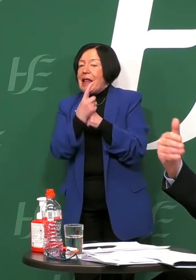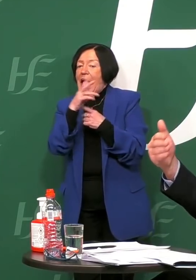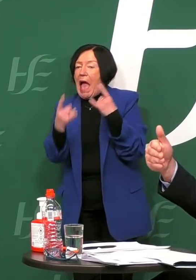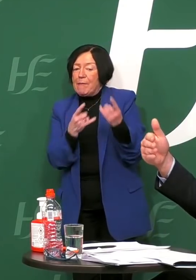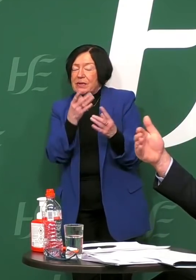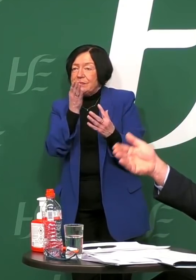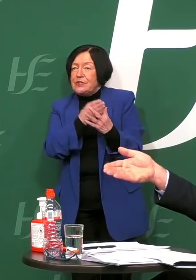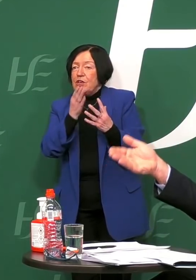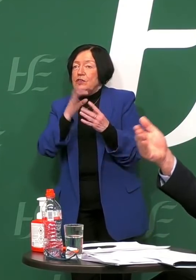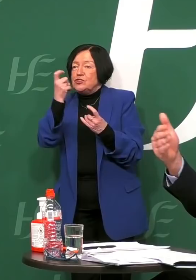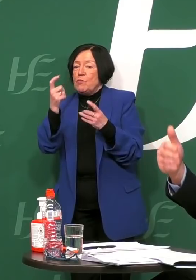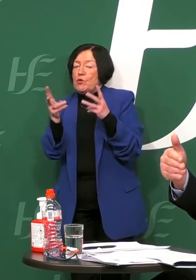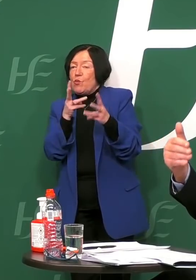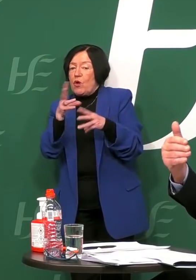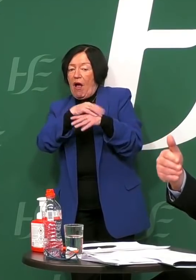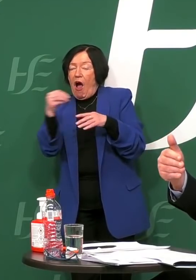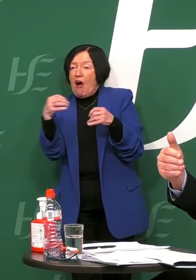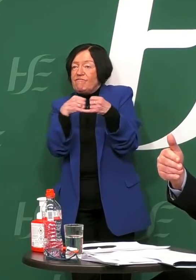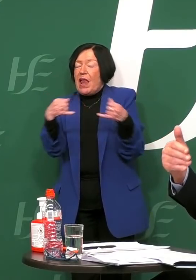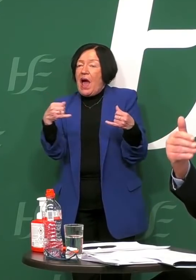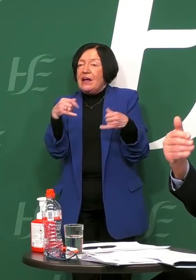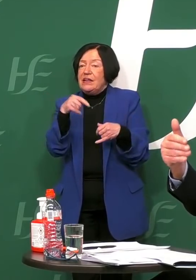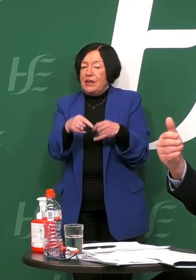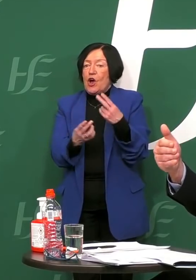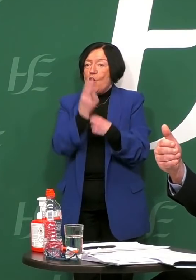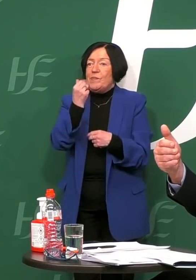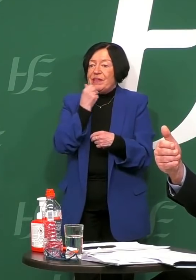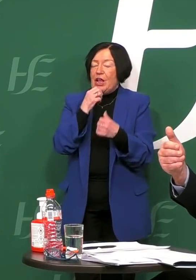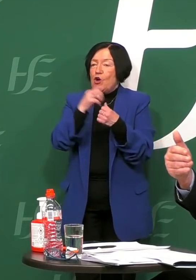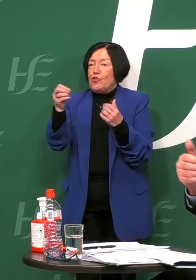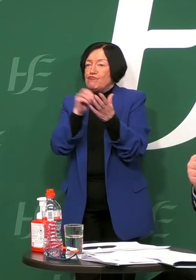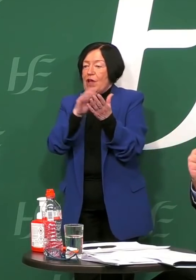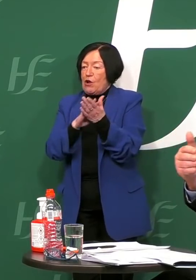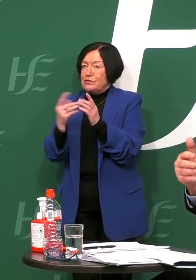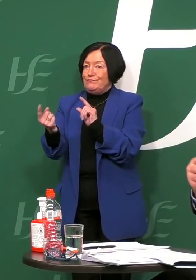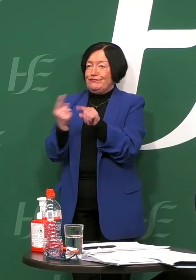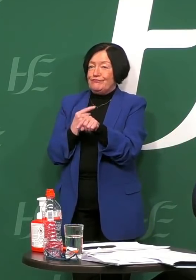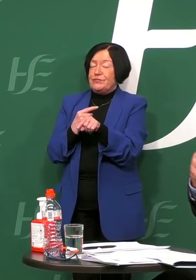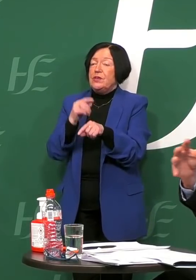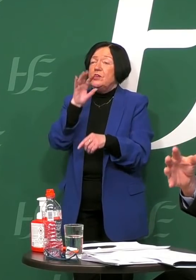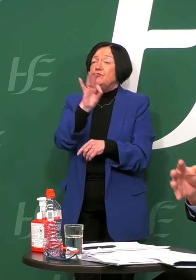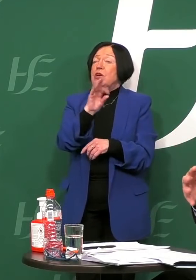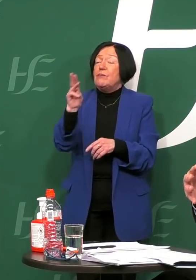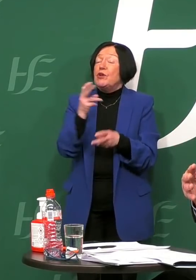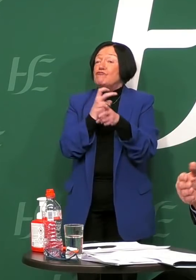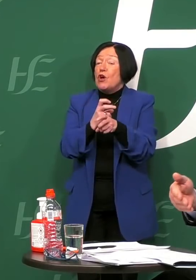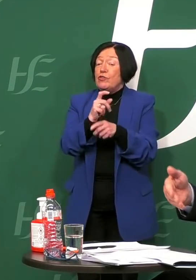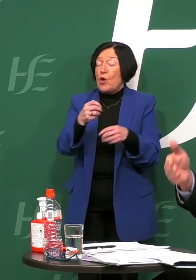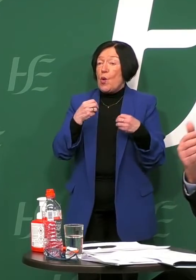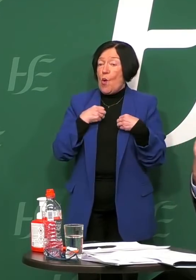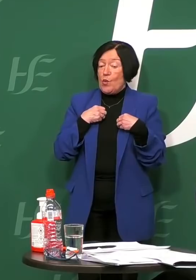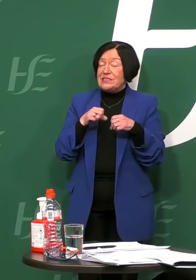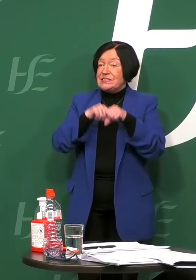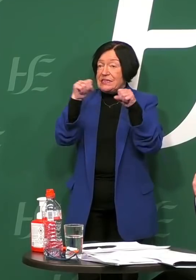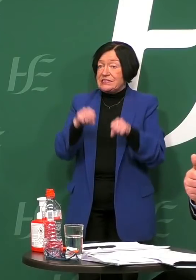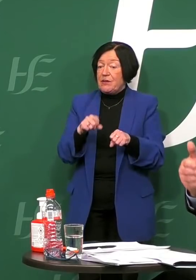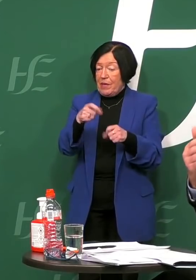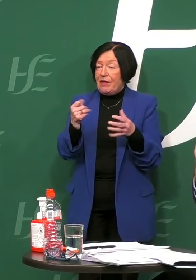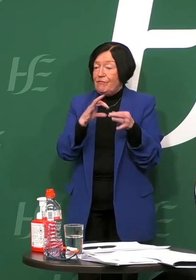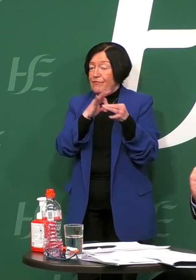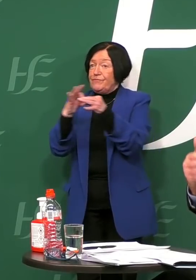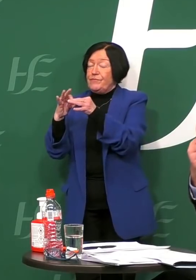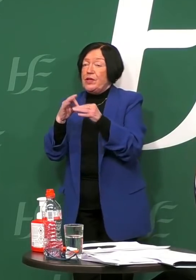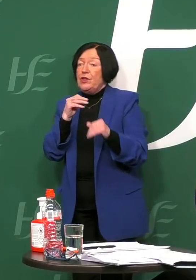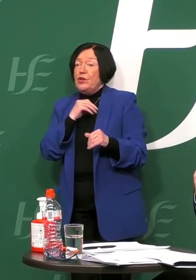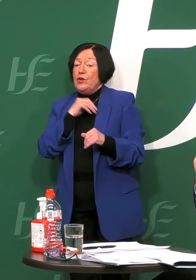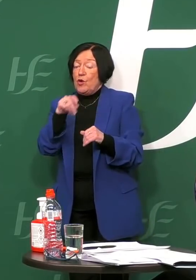time, I suppose, if someone's working offline, it's go to update from when the records come through. General practice run their own practice systems, and there's an interface that feeds back